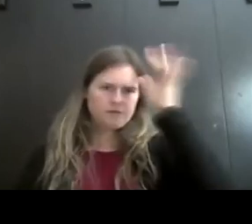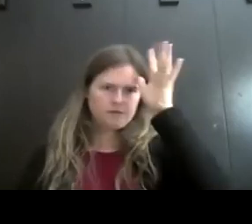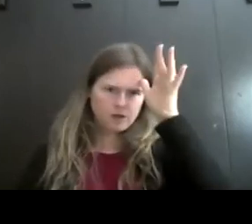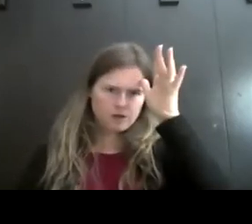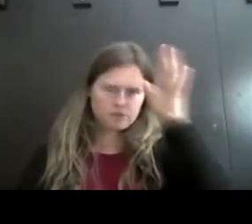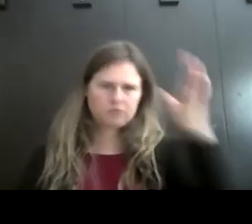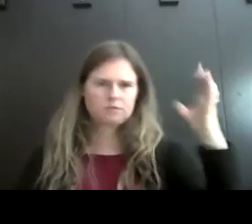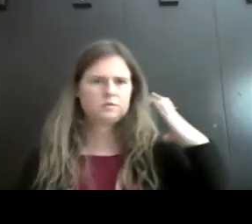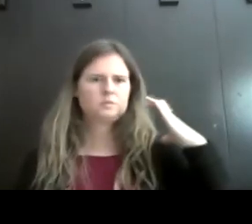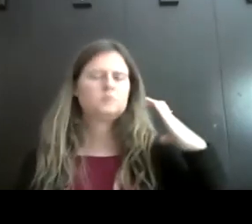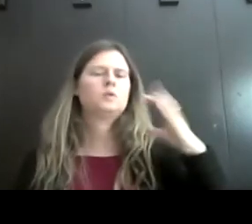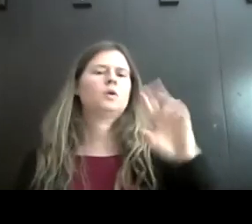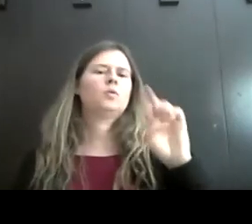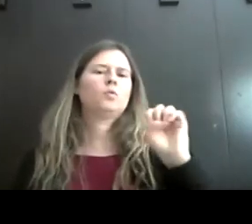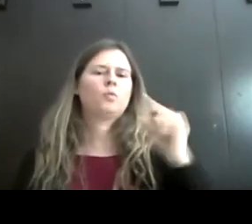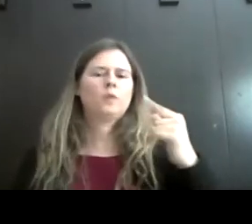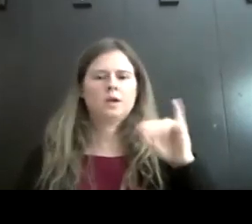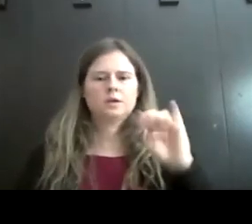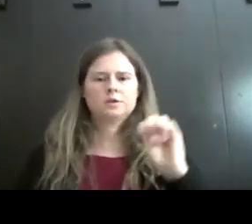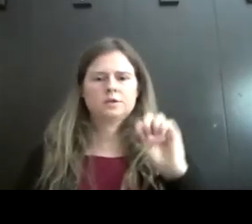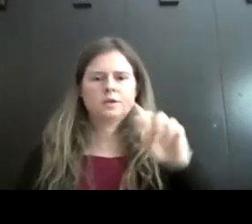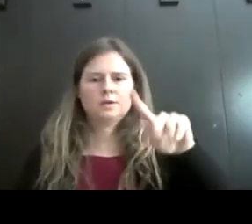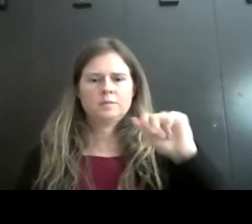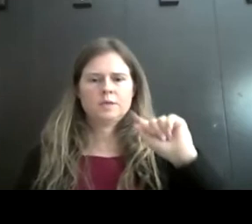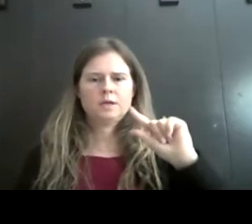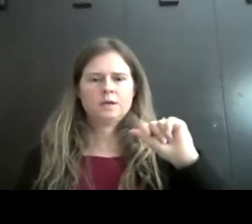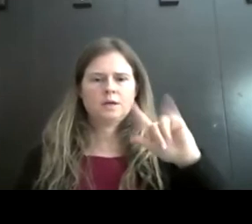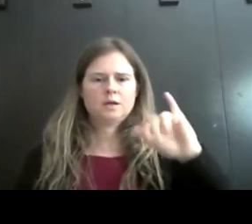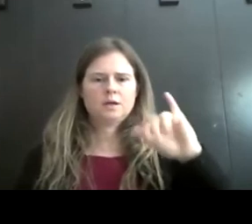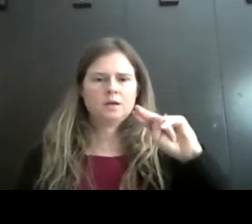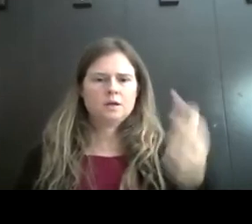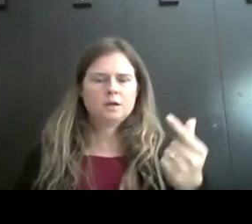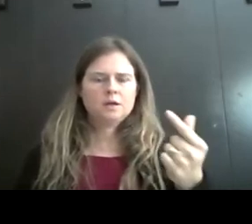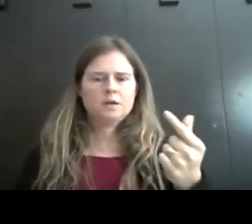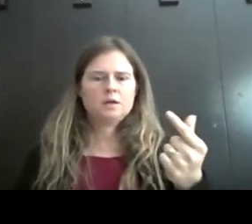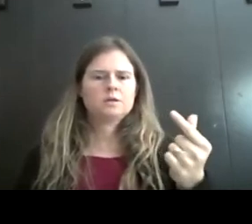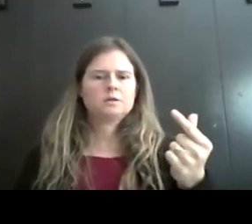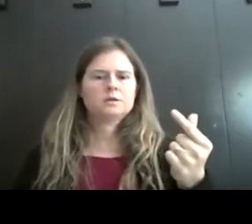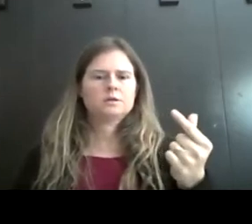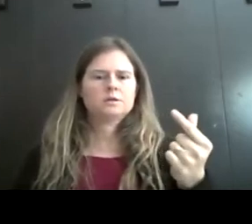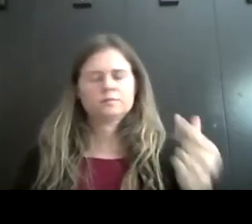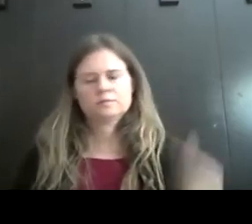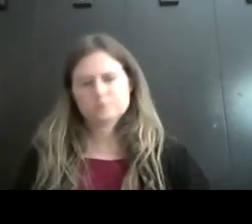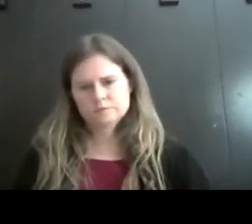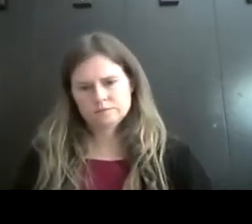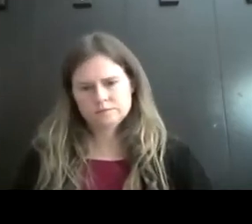Reggie Pagelin. He's one of my dear friends. And I feel pretty confident that